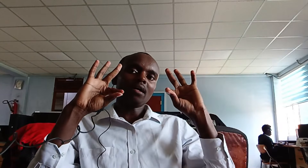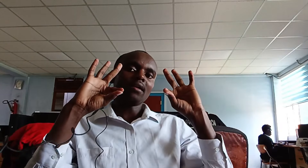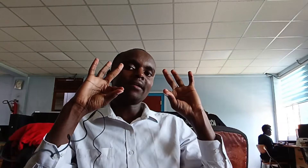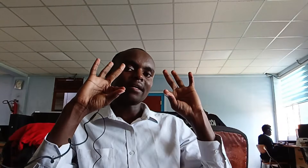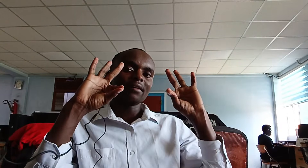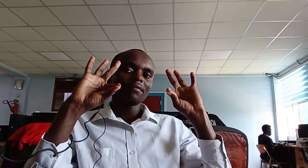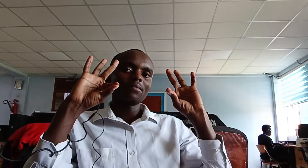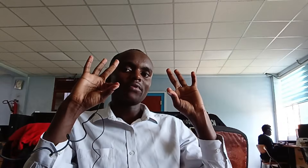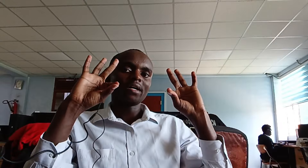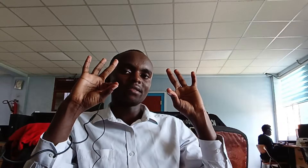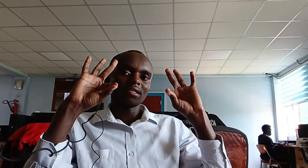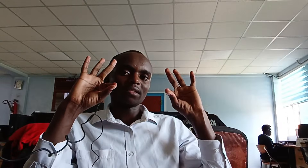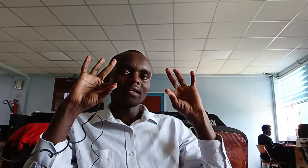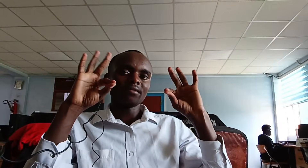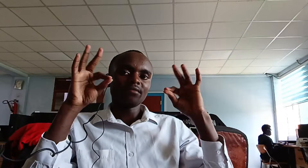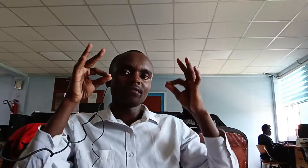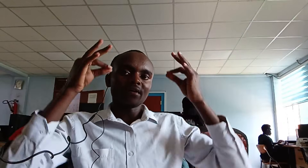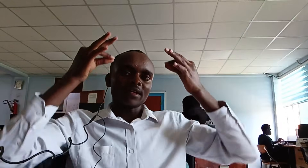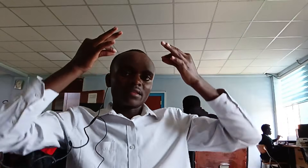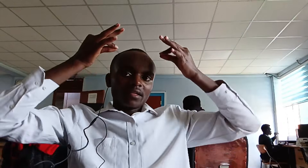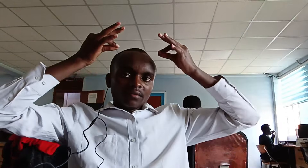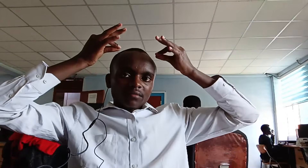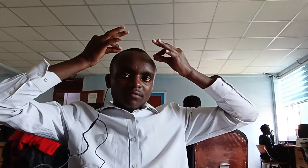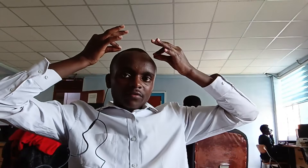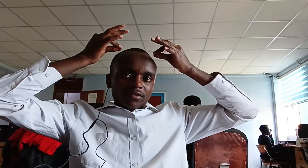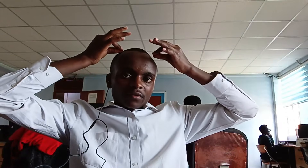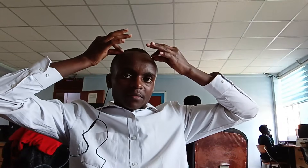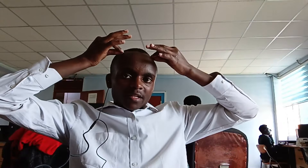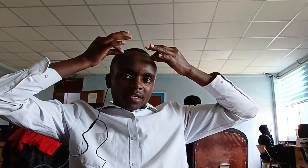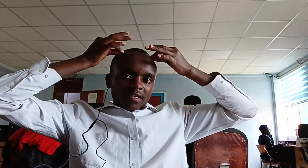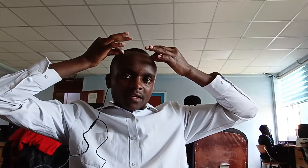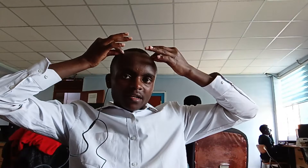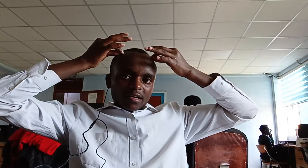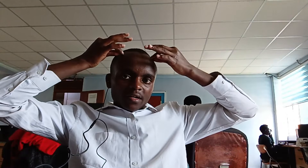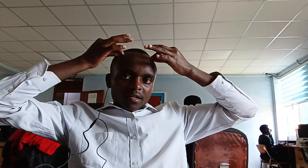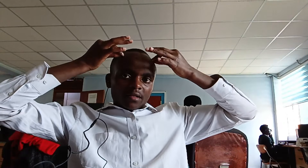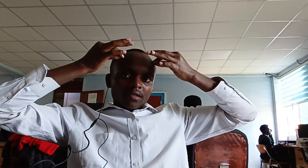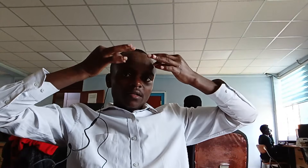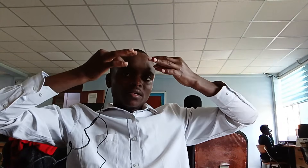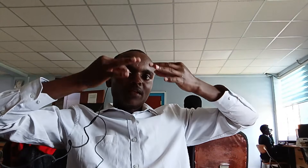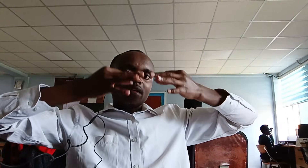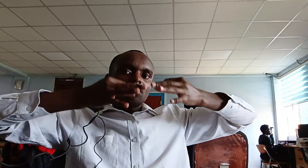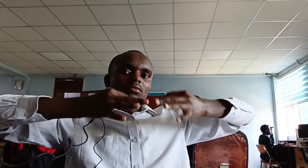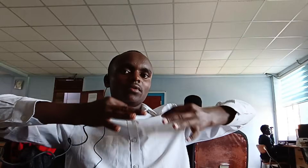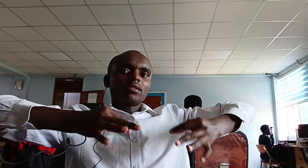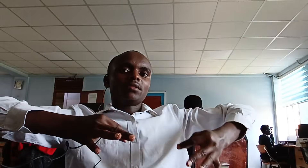letter F. Good hands, letter F, and then move it from the head downwards.